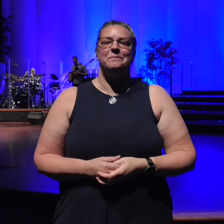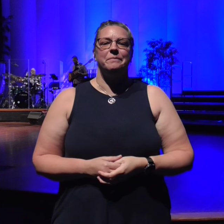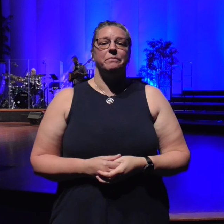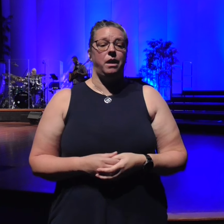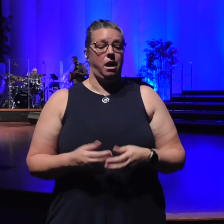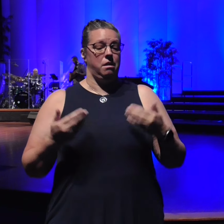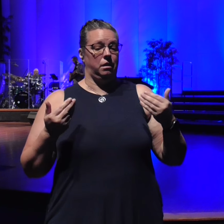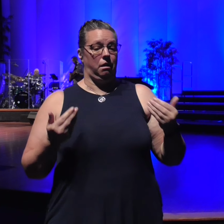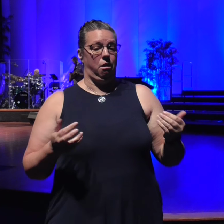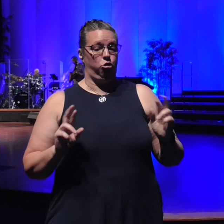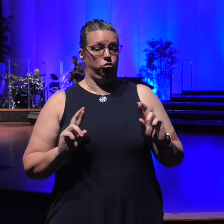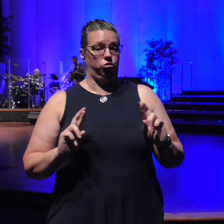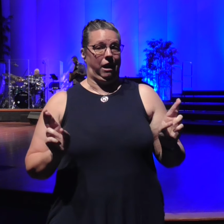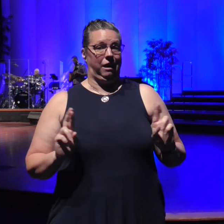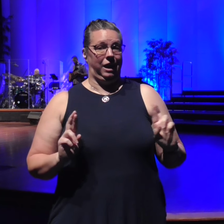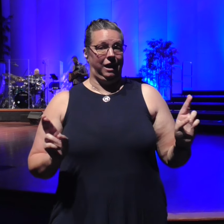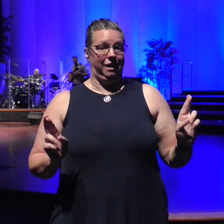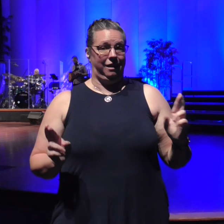Get ready,